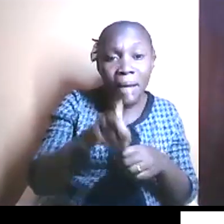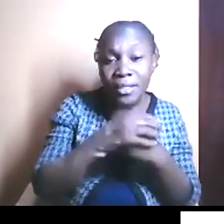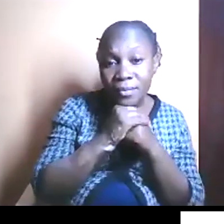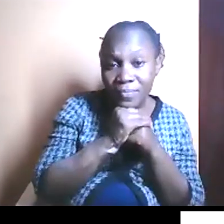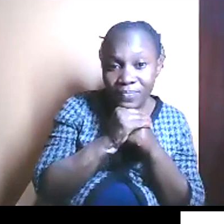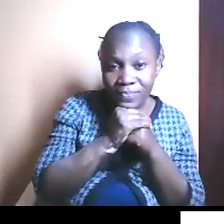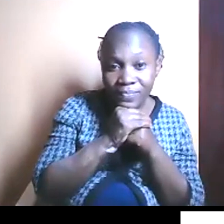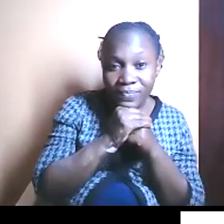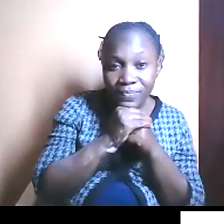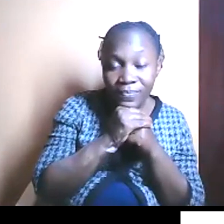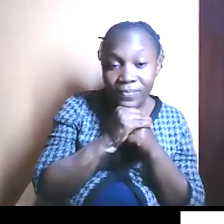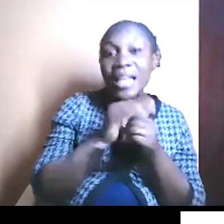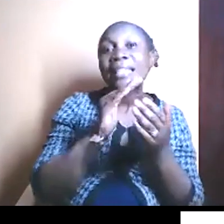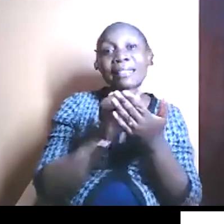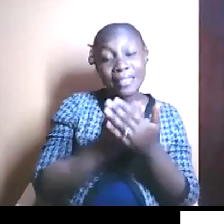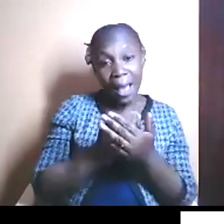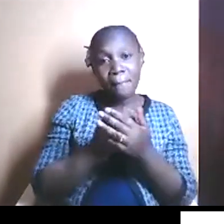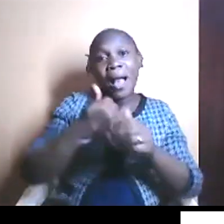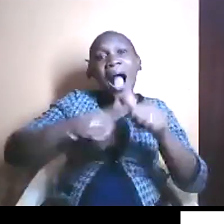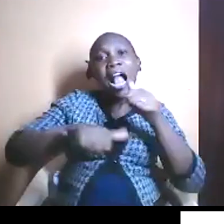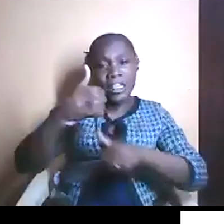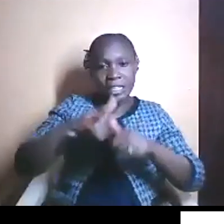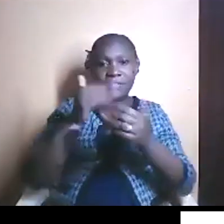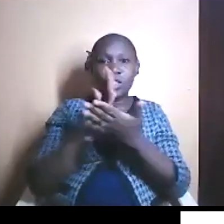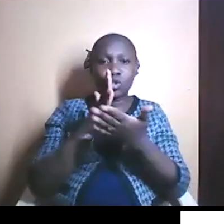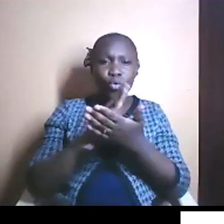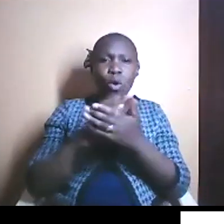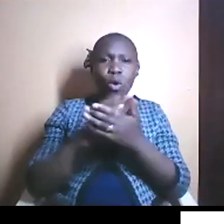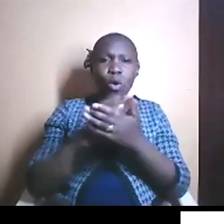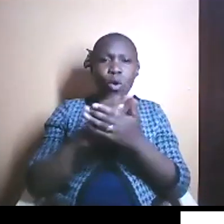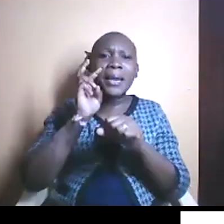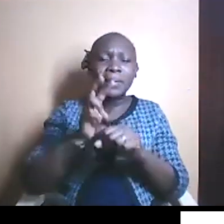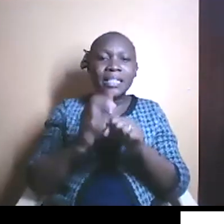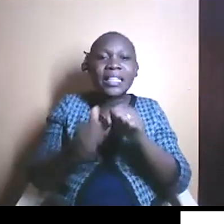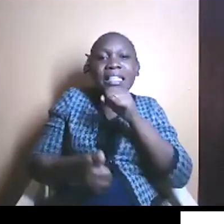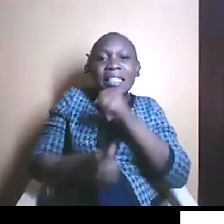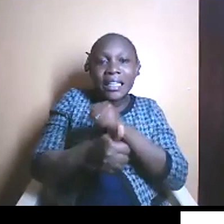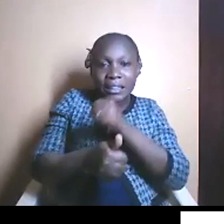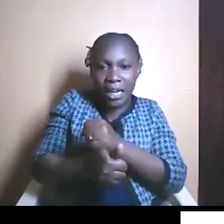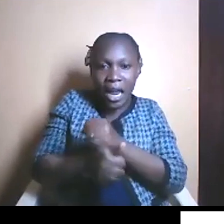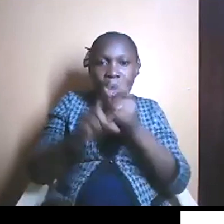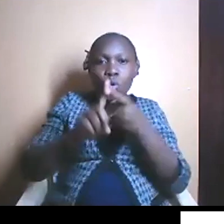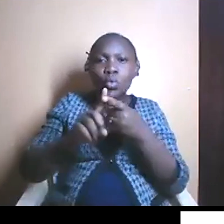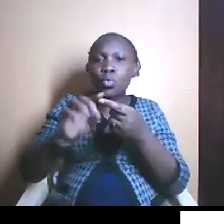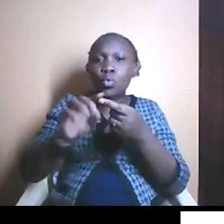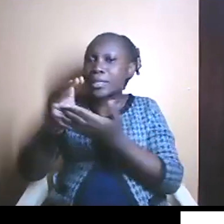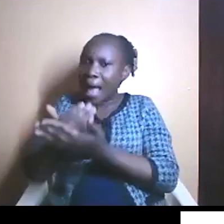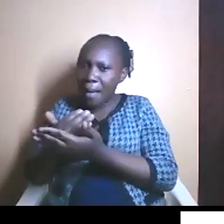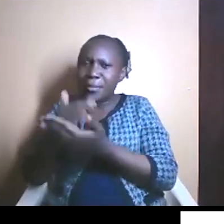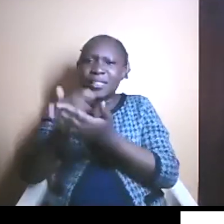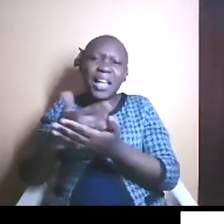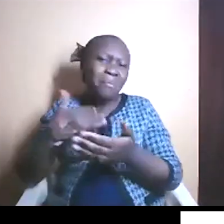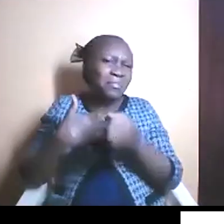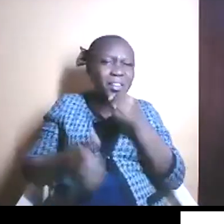So some of these activities may be seen as toxic by some people, but not toxic by other people. So the